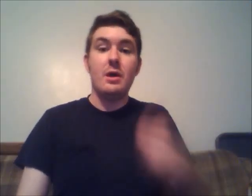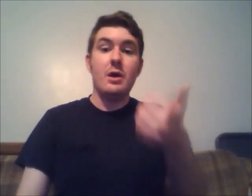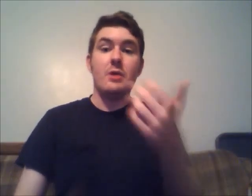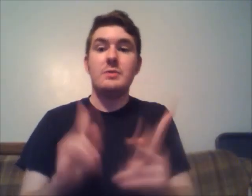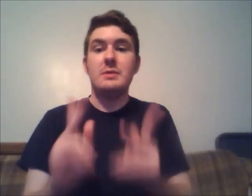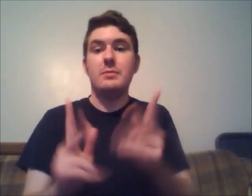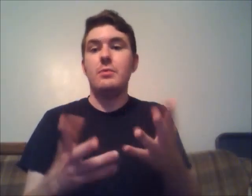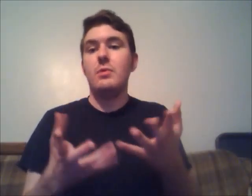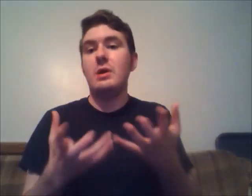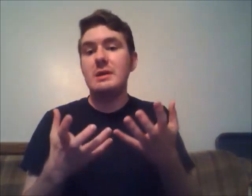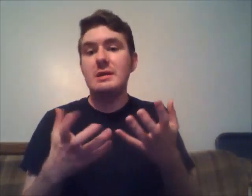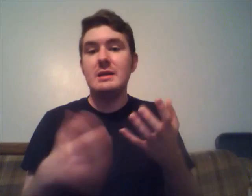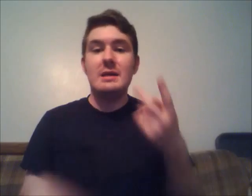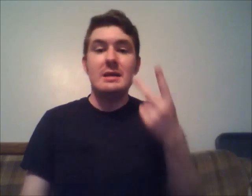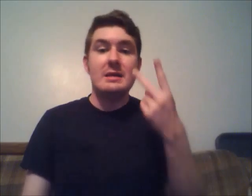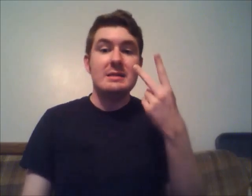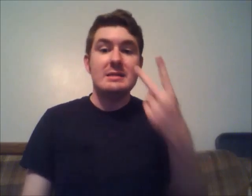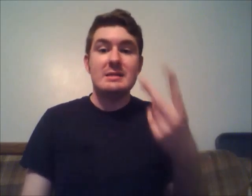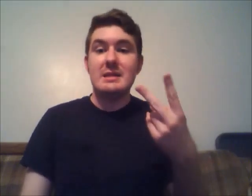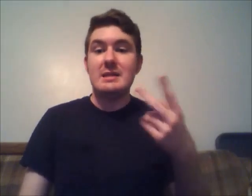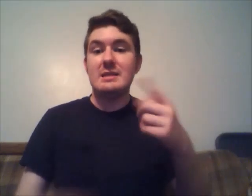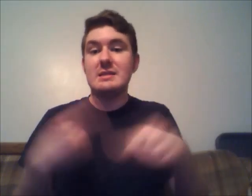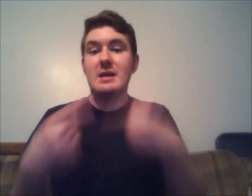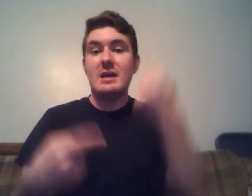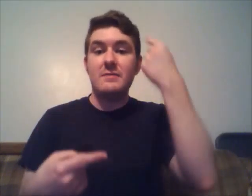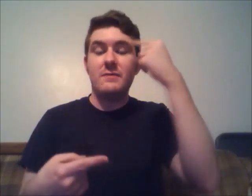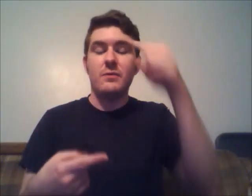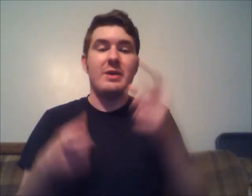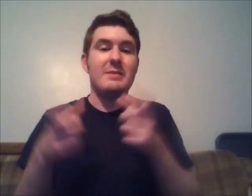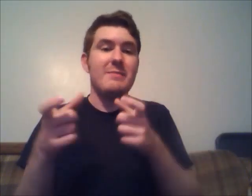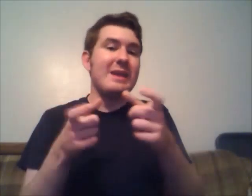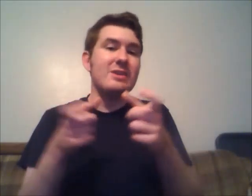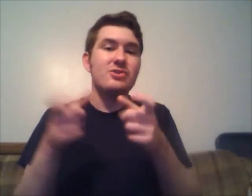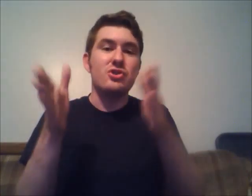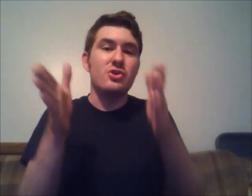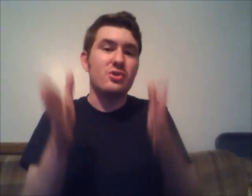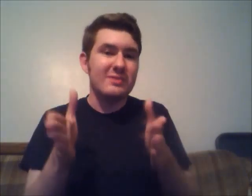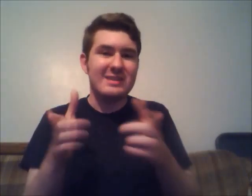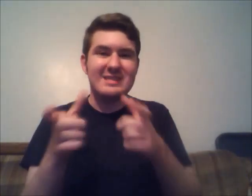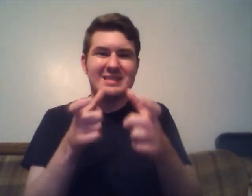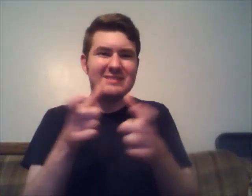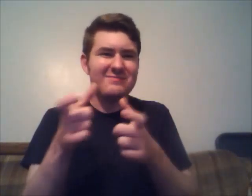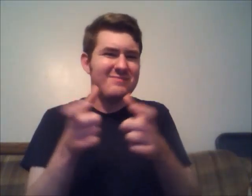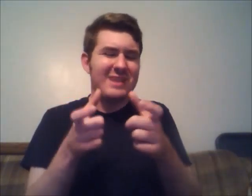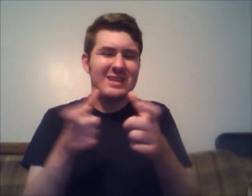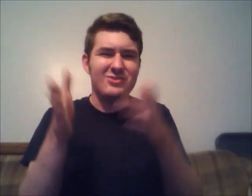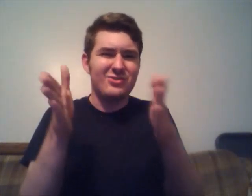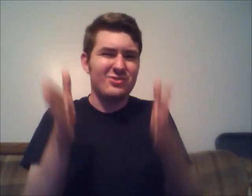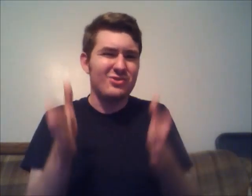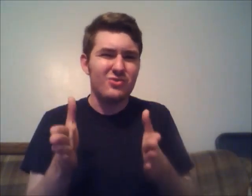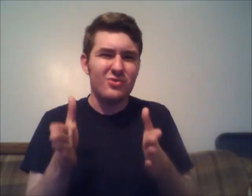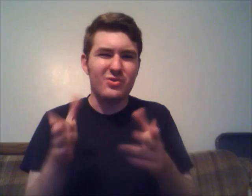Other people wanted to see the sign for like manager, like it's like manager or controller, and this